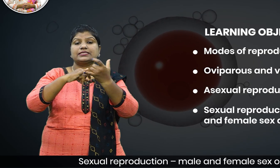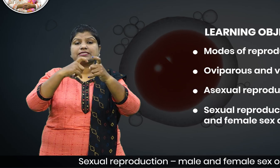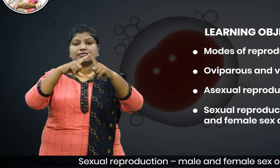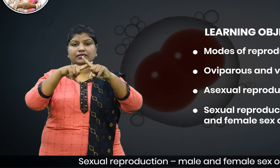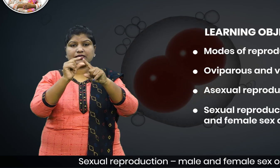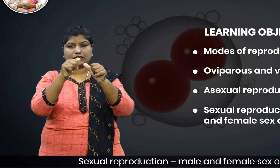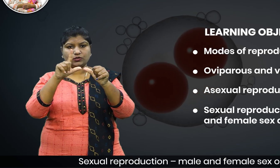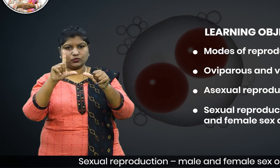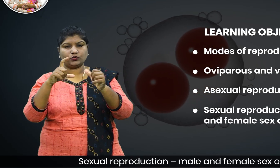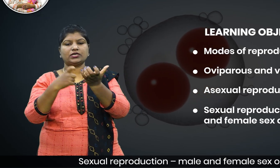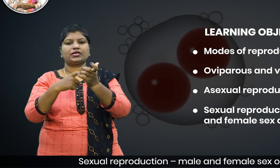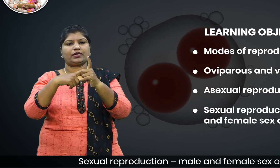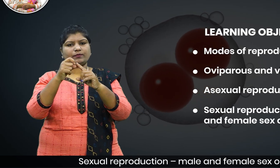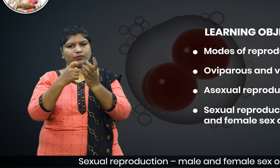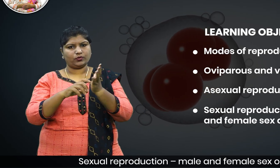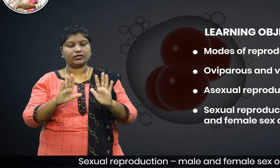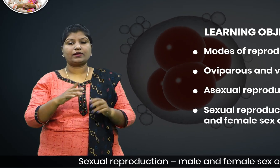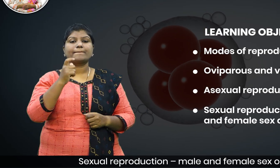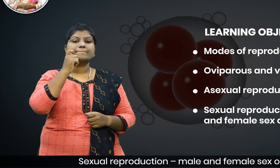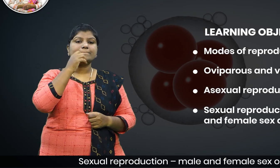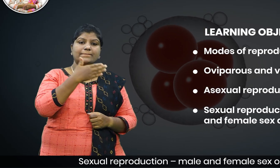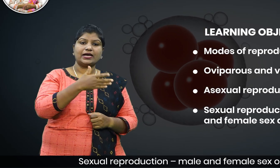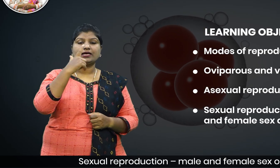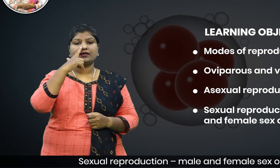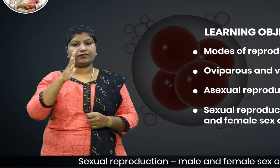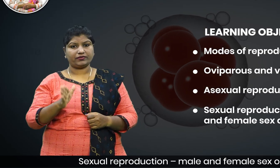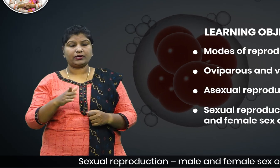male and female sex organs,